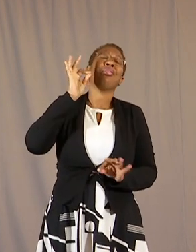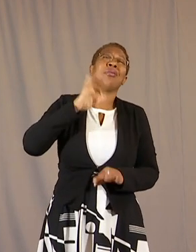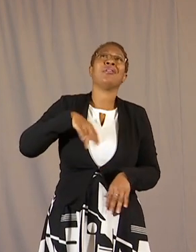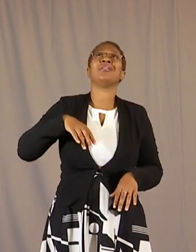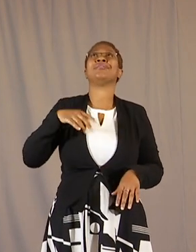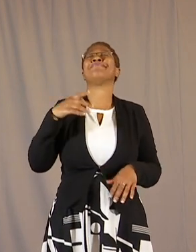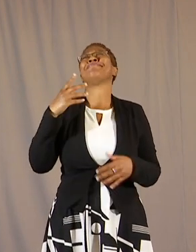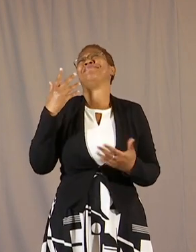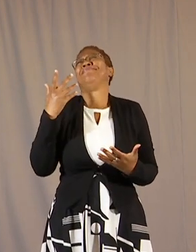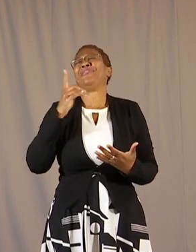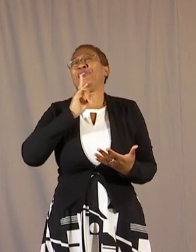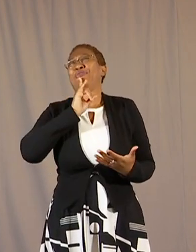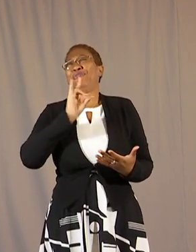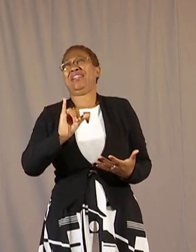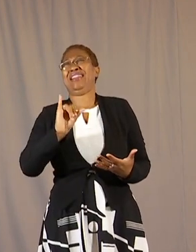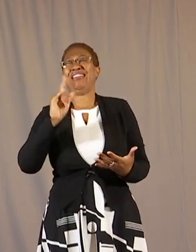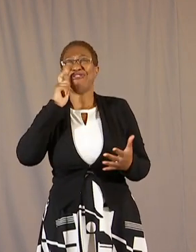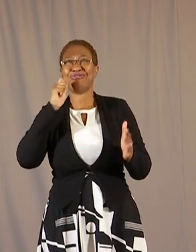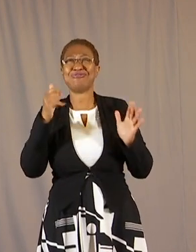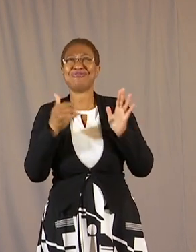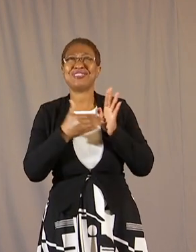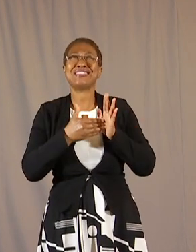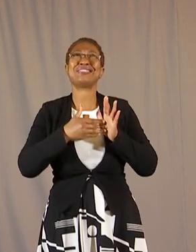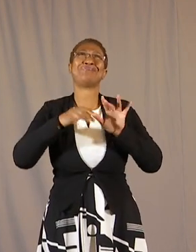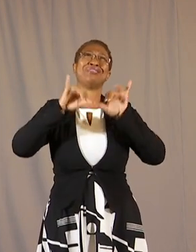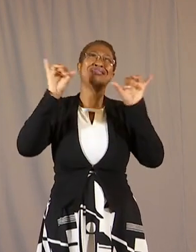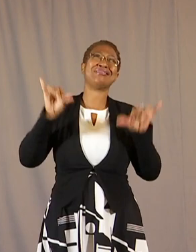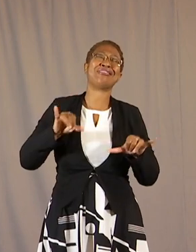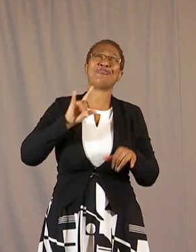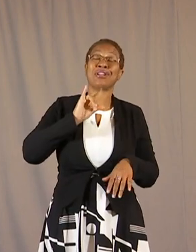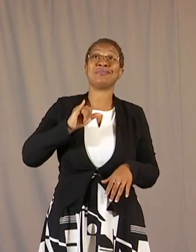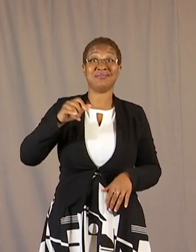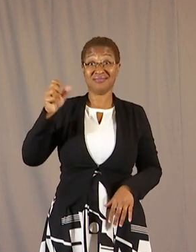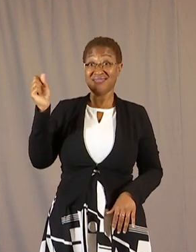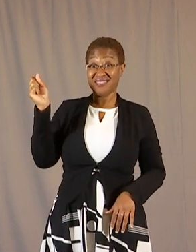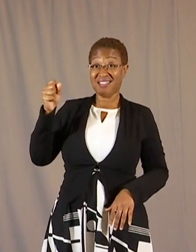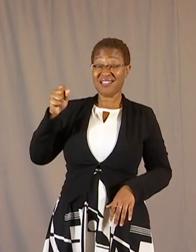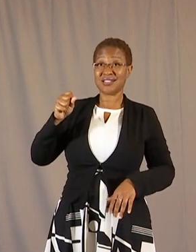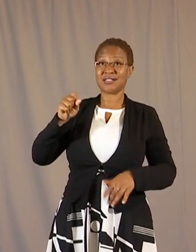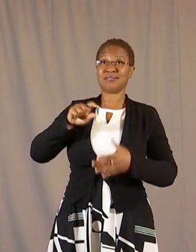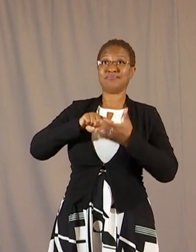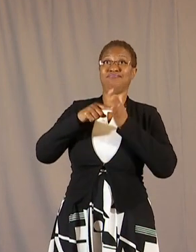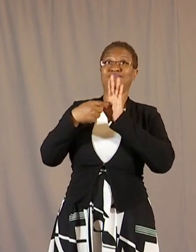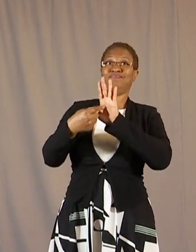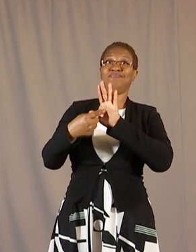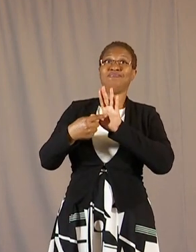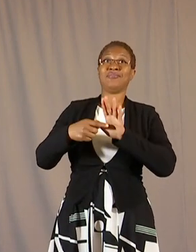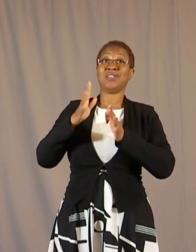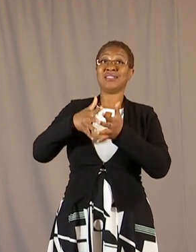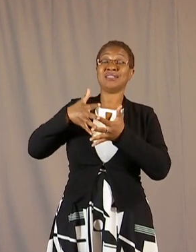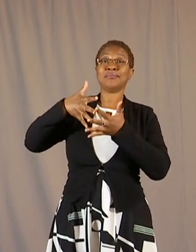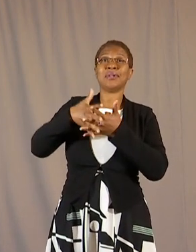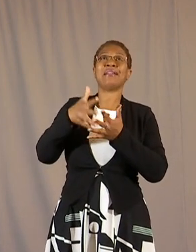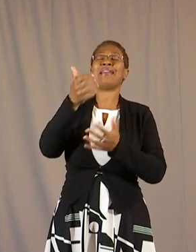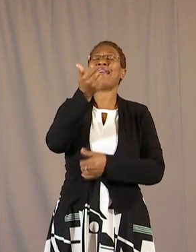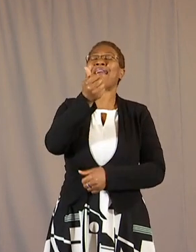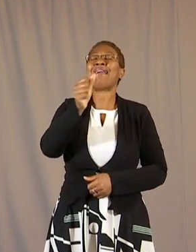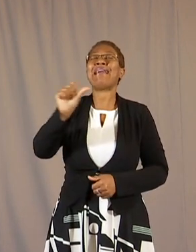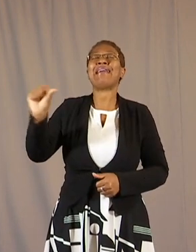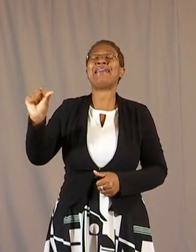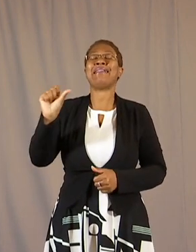well, is it really systemic racism? Yes, systemic racism is embedded in any kind of life